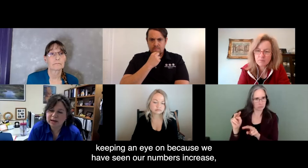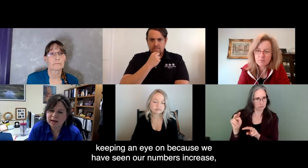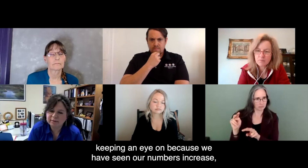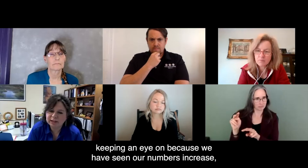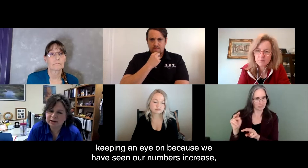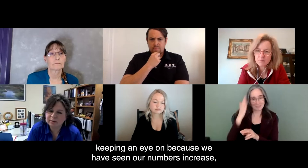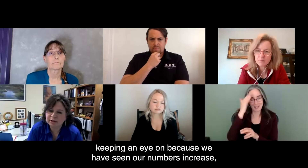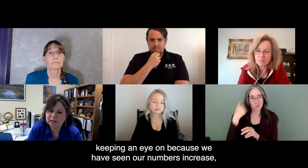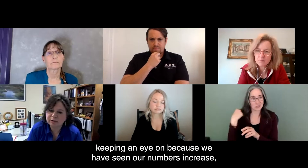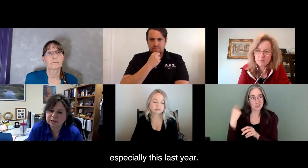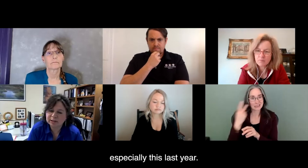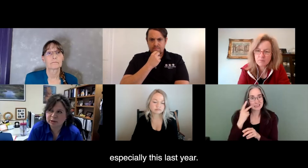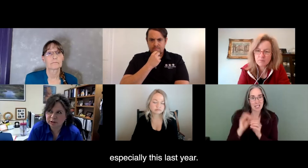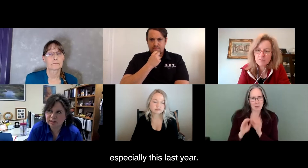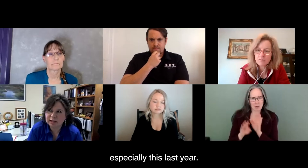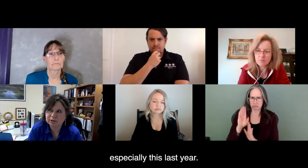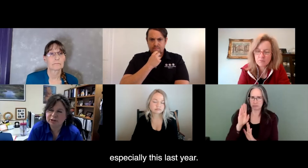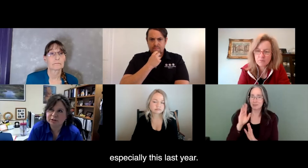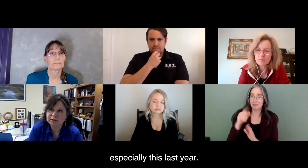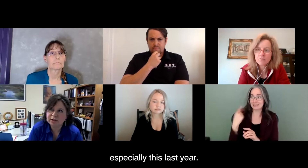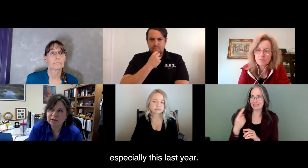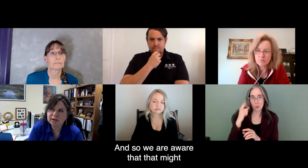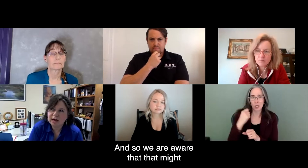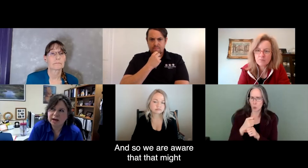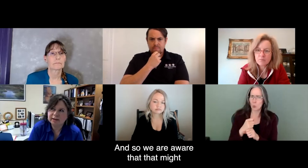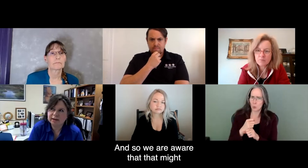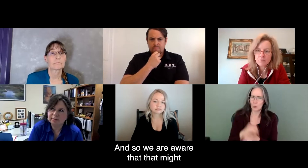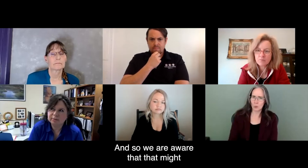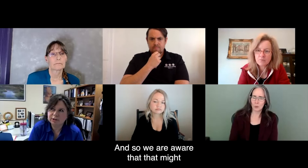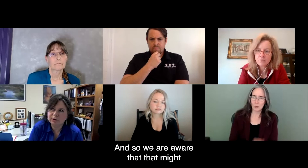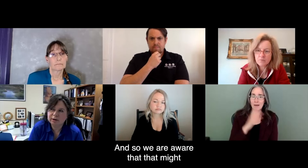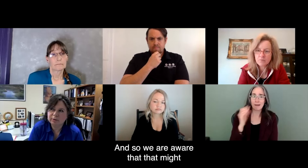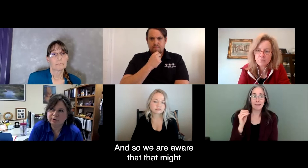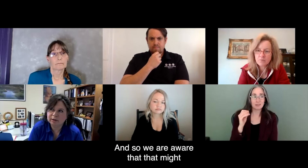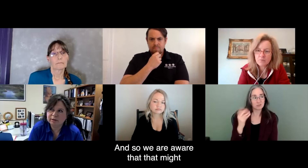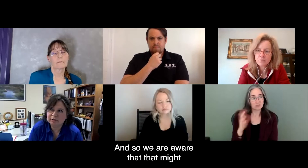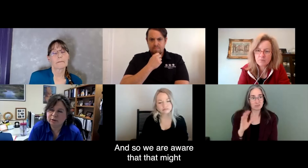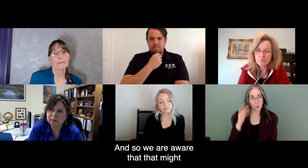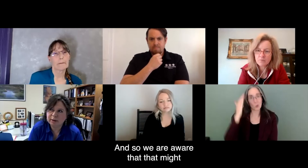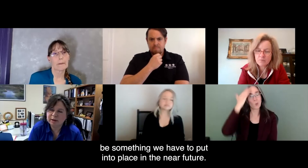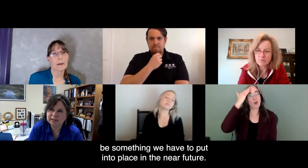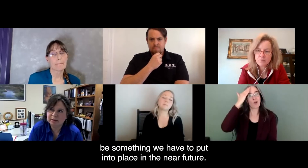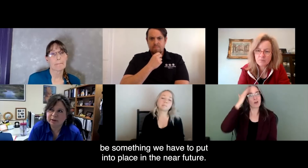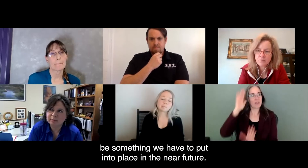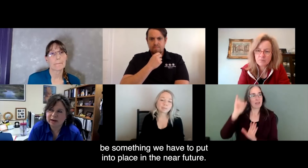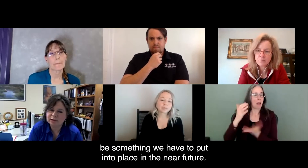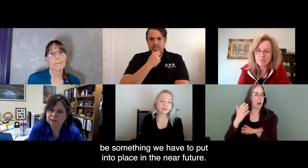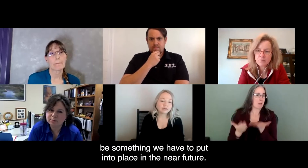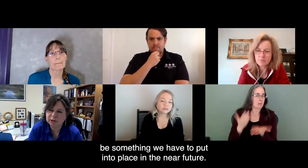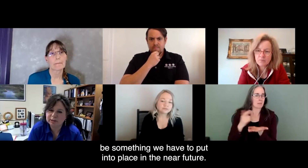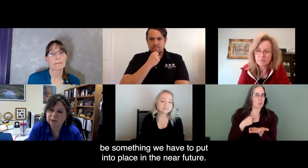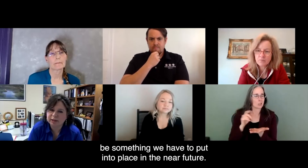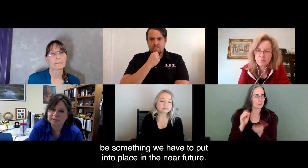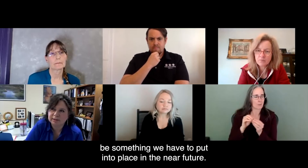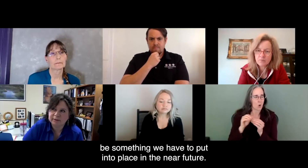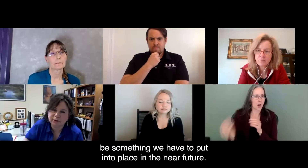we have seen our numbers increase, especially this last year. And so we are aware that, you know, that might be something we have to put